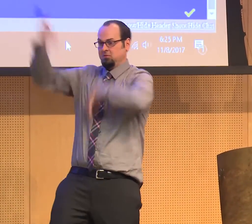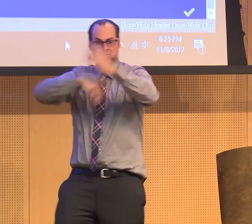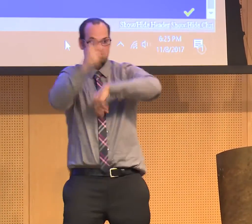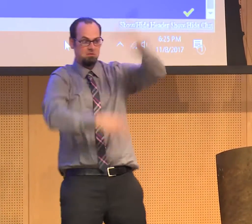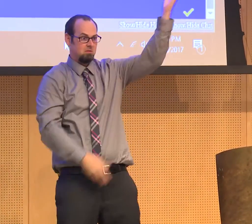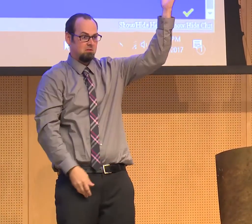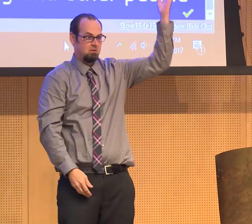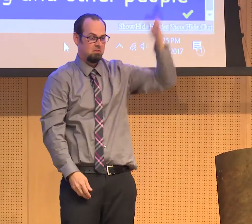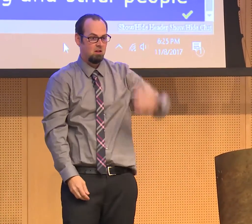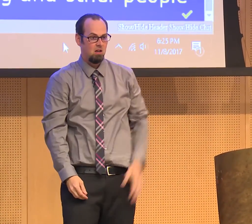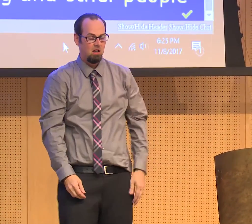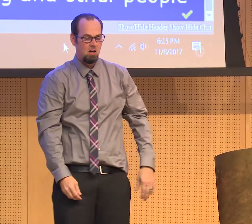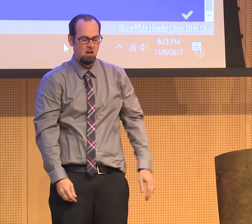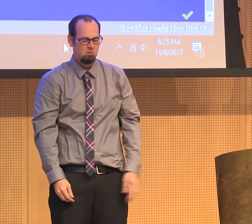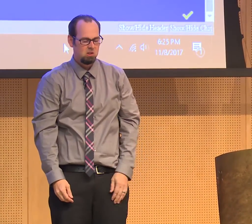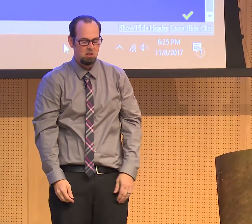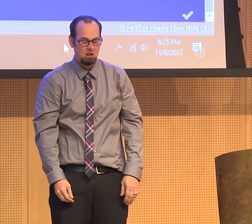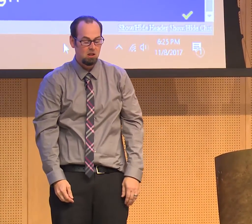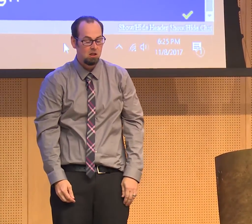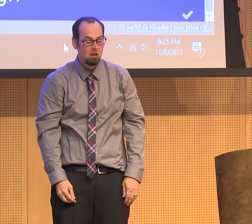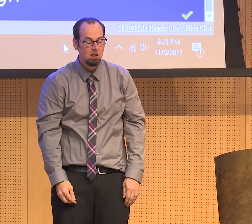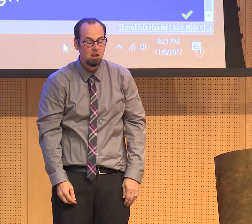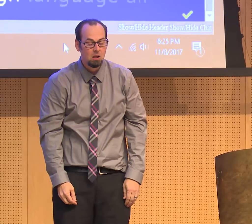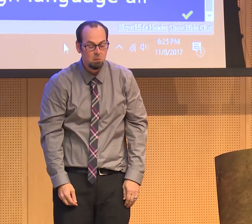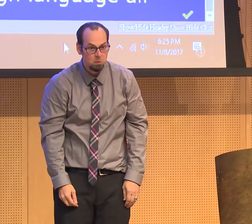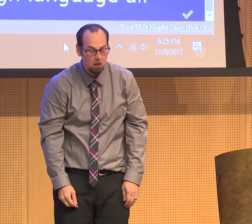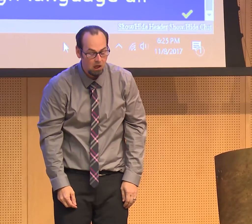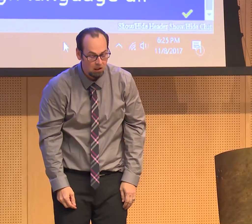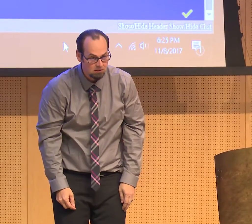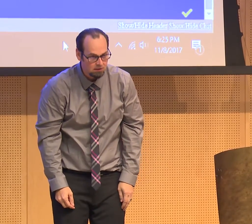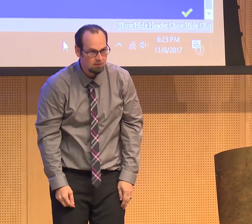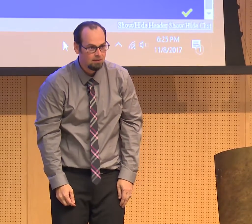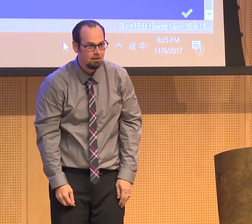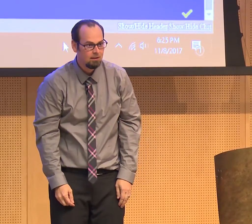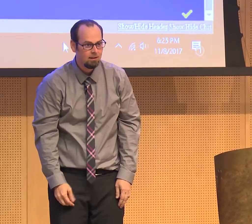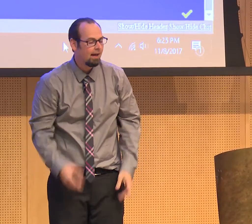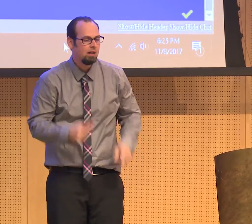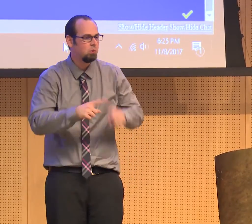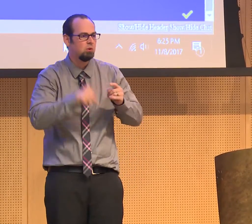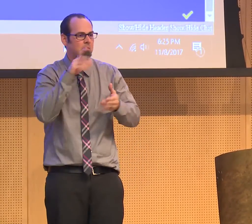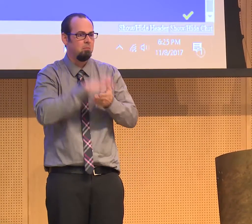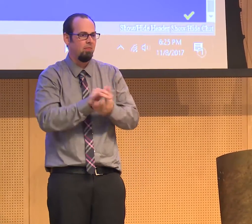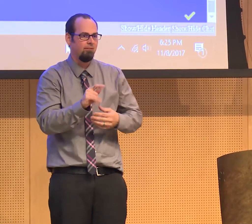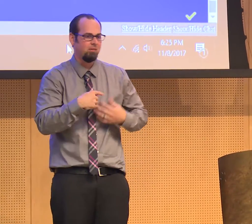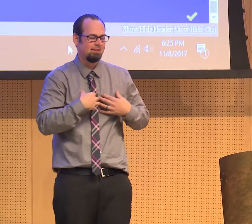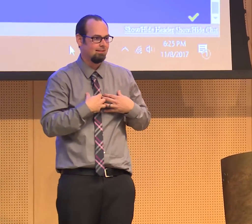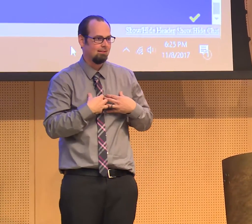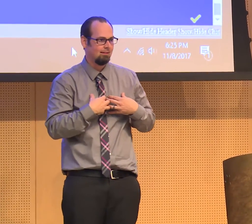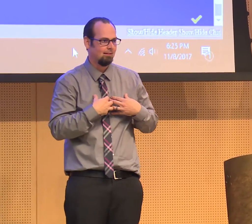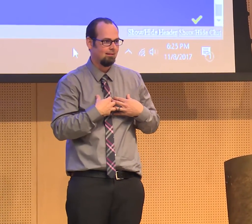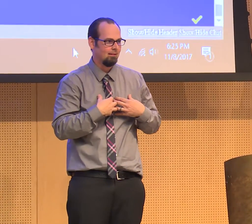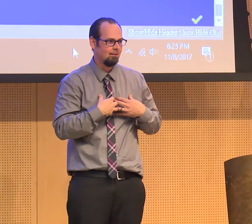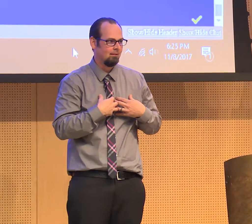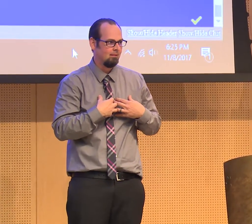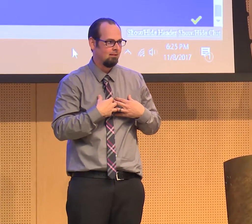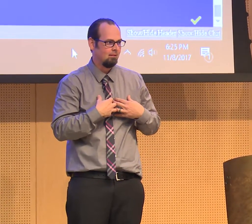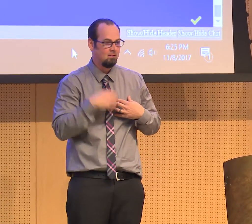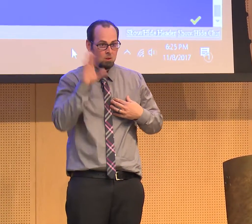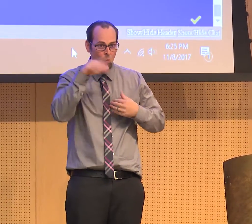hands gesturing and signs flying around. I couldn't believe that.